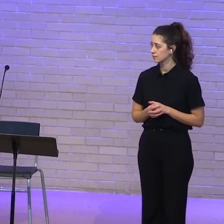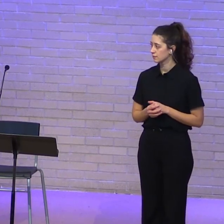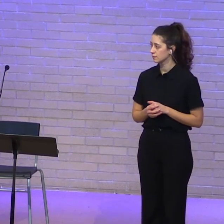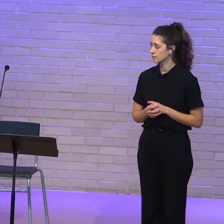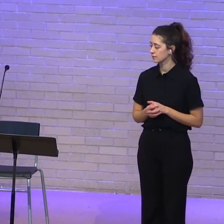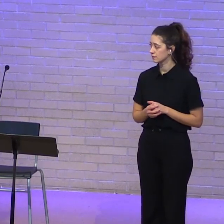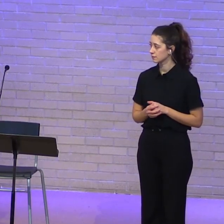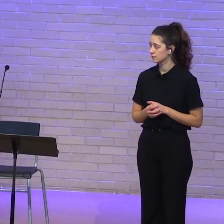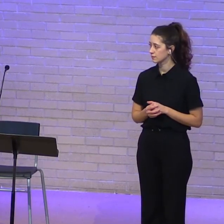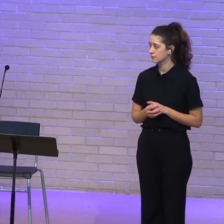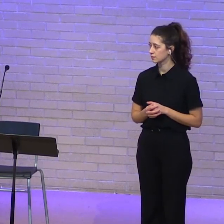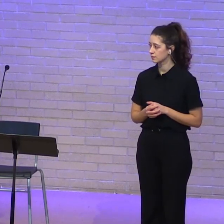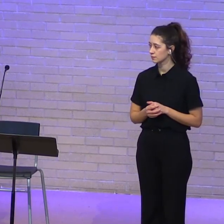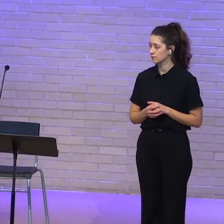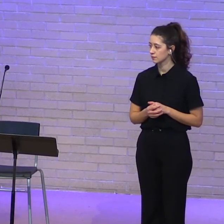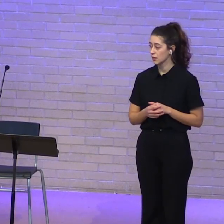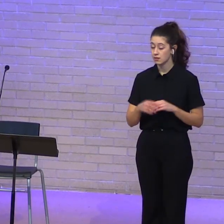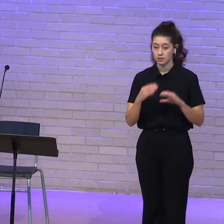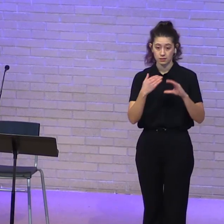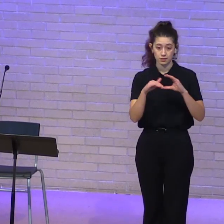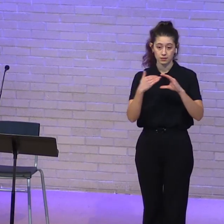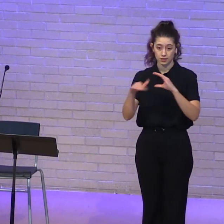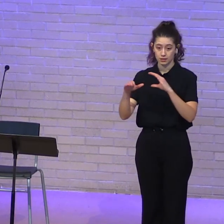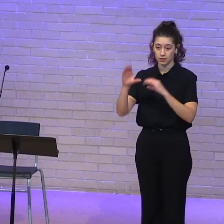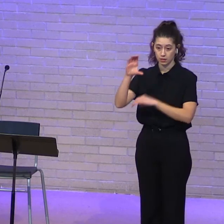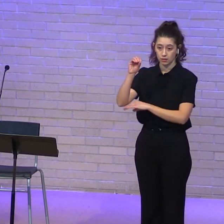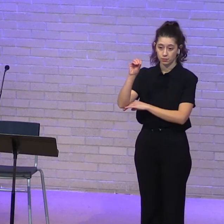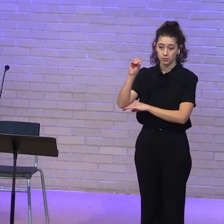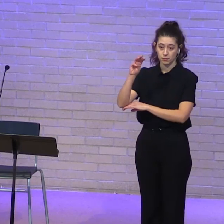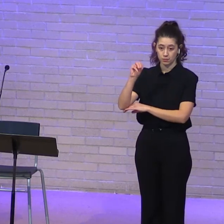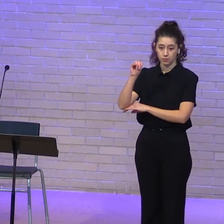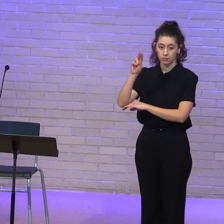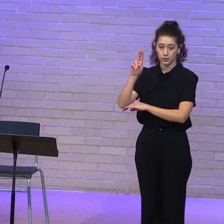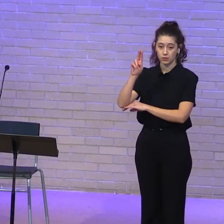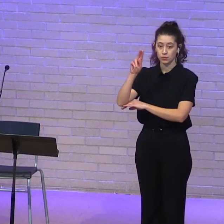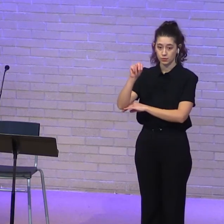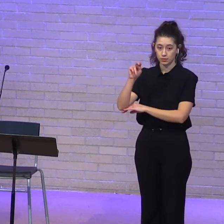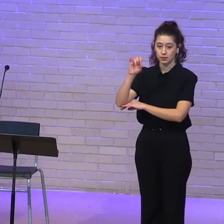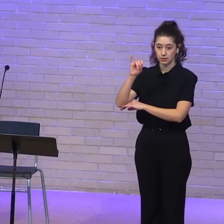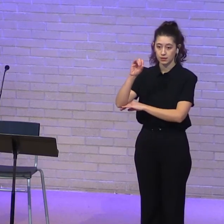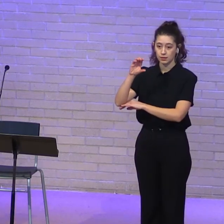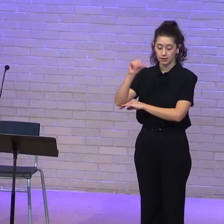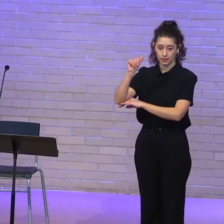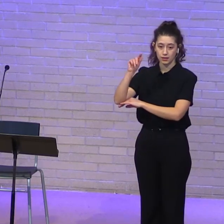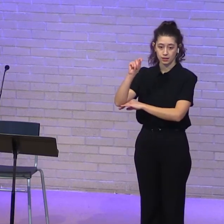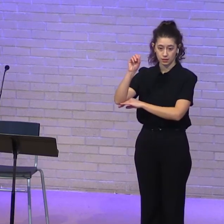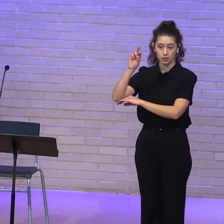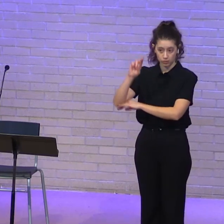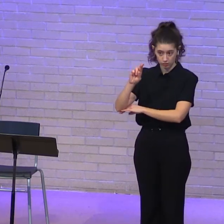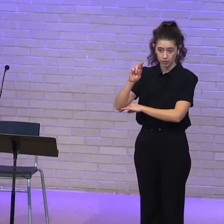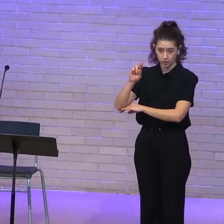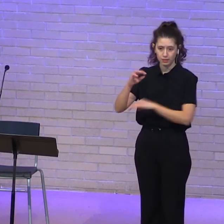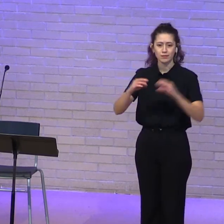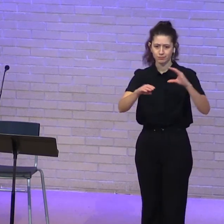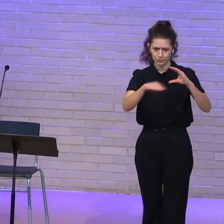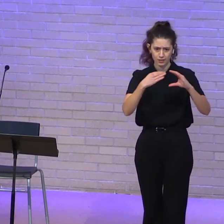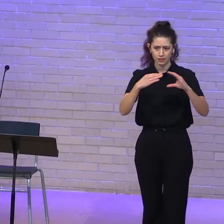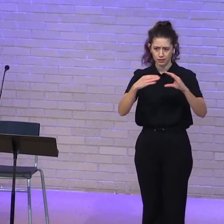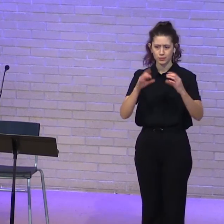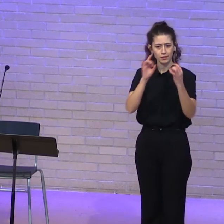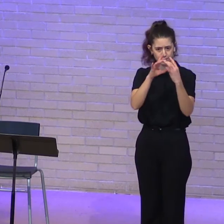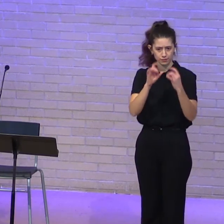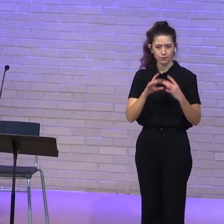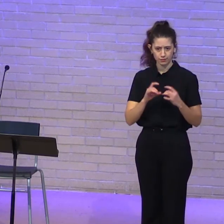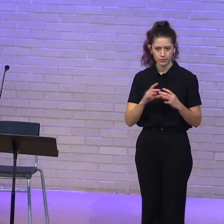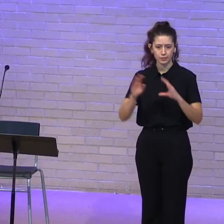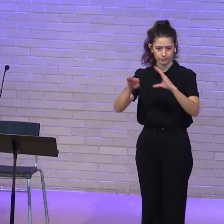communicator at the beginning of next week. So for feedback, if you have a thought that you want to share, please do that, and you can do that